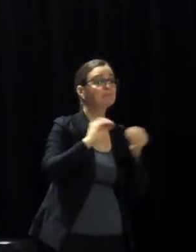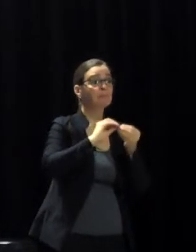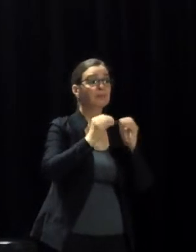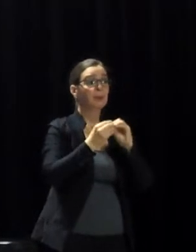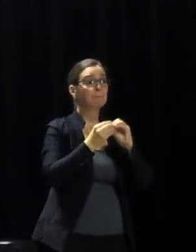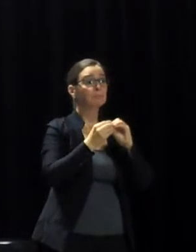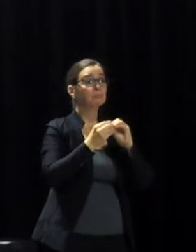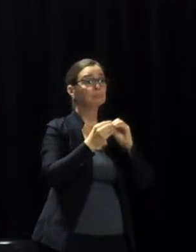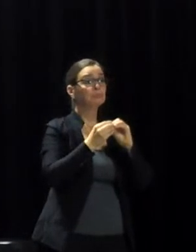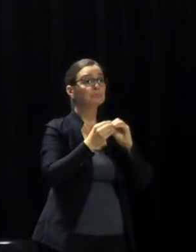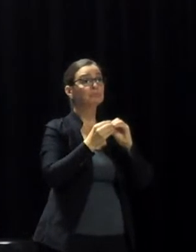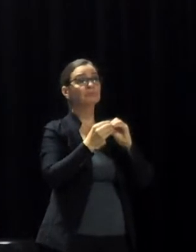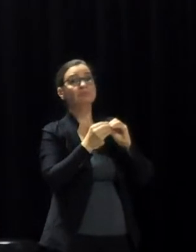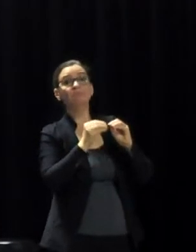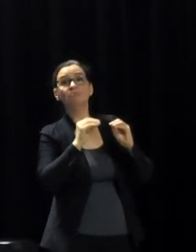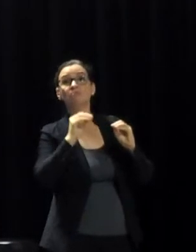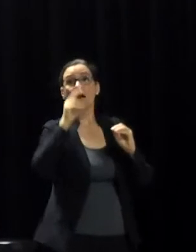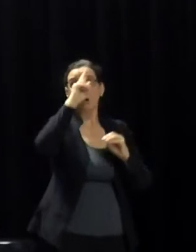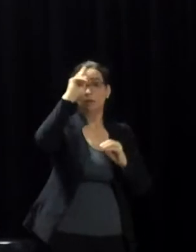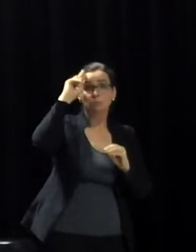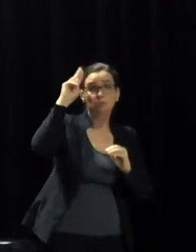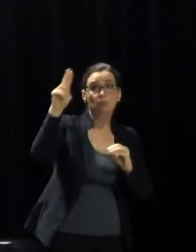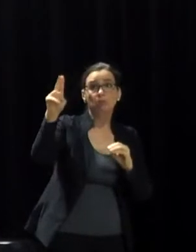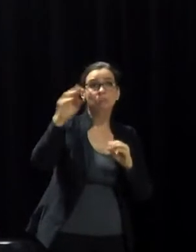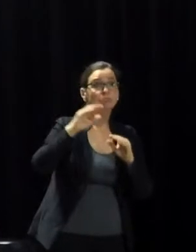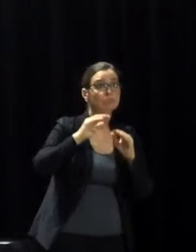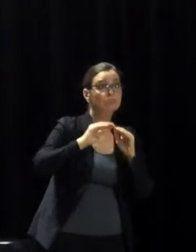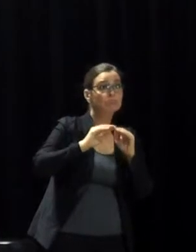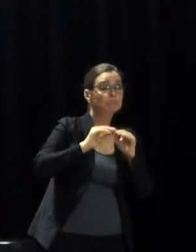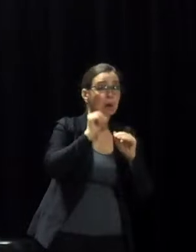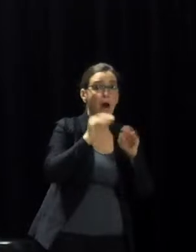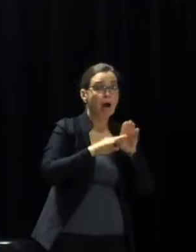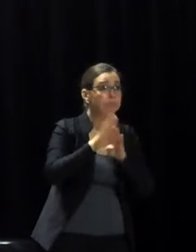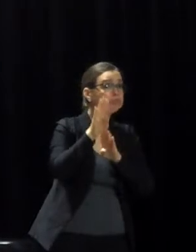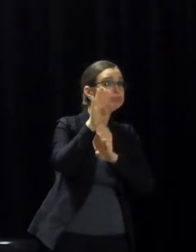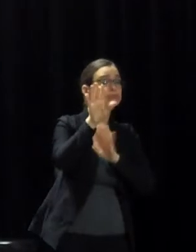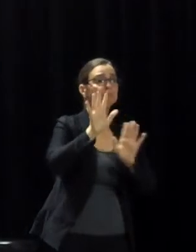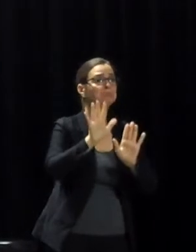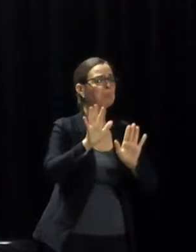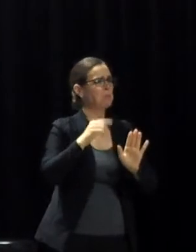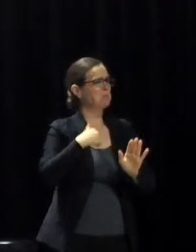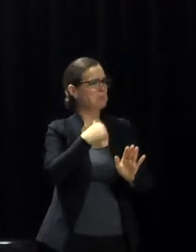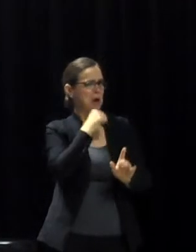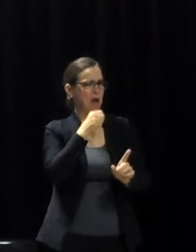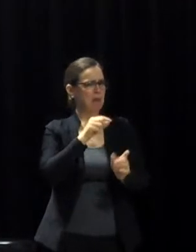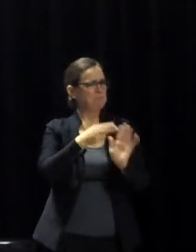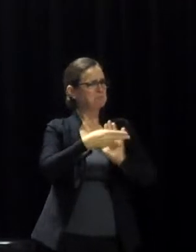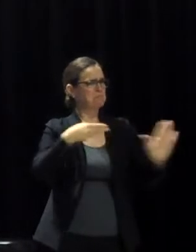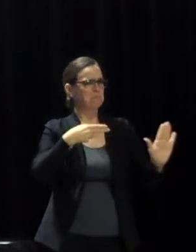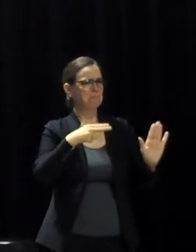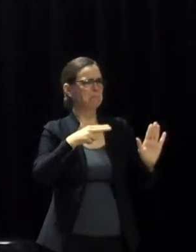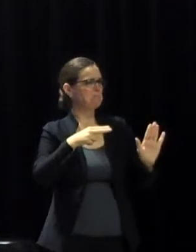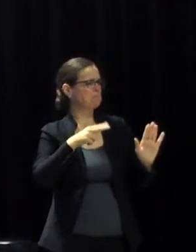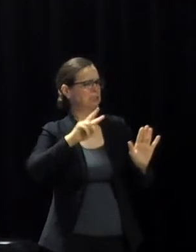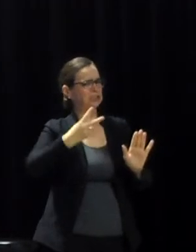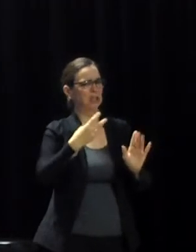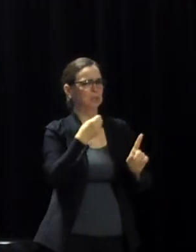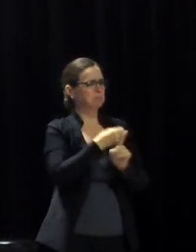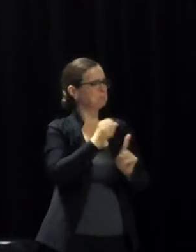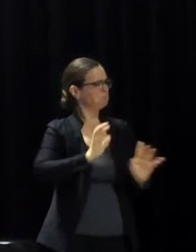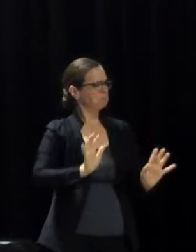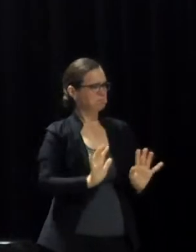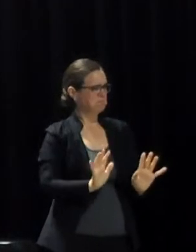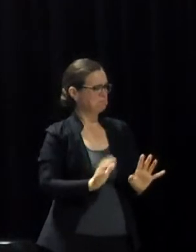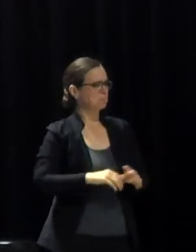spread, help to starve this virus. And so Dr. Gupta is here today. I'm going to show you a case